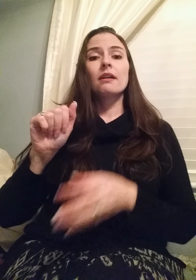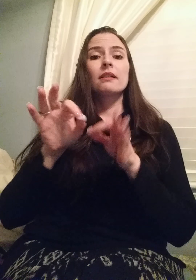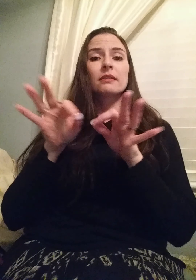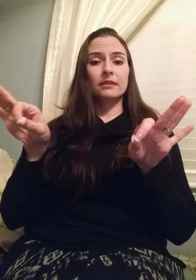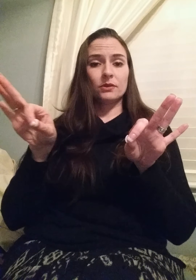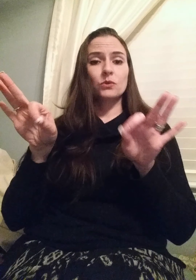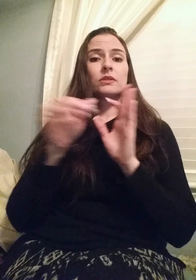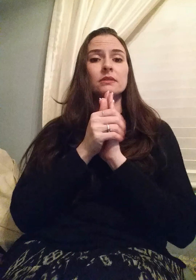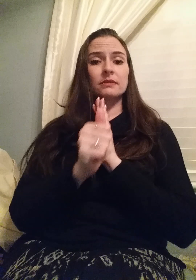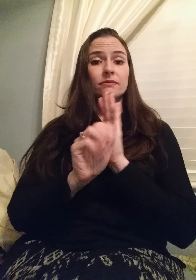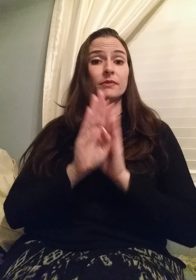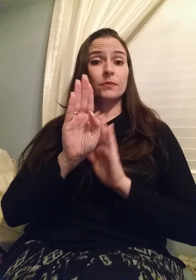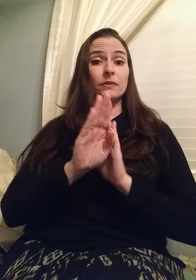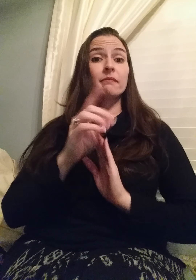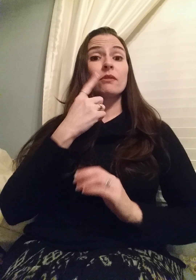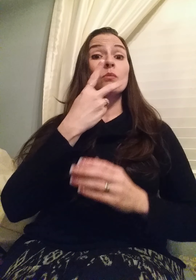both the certificate and the degree.